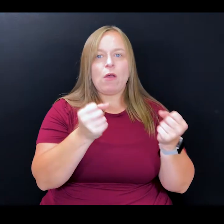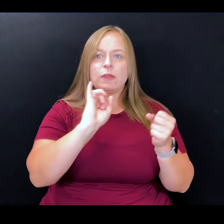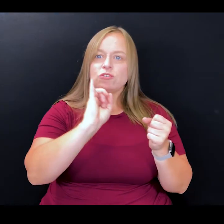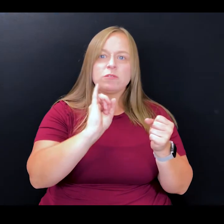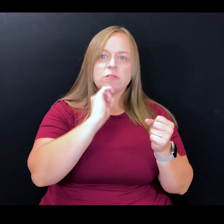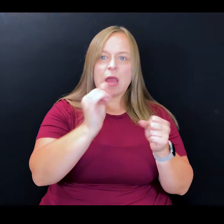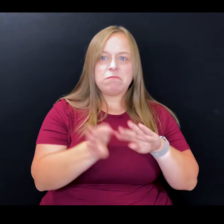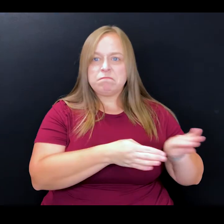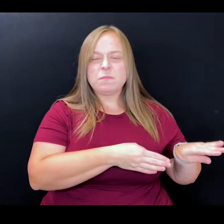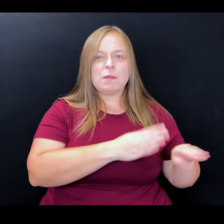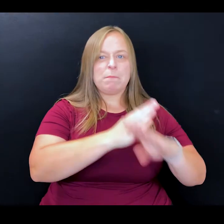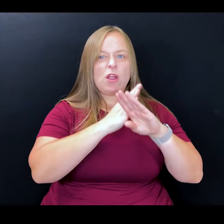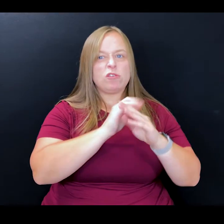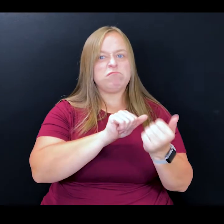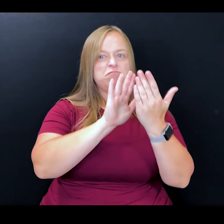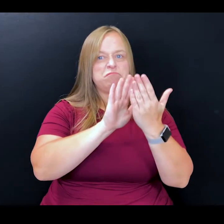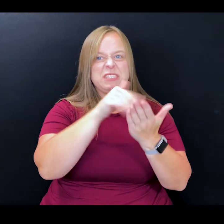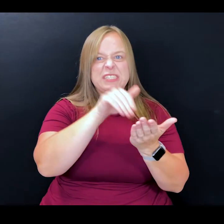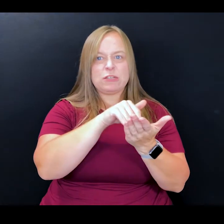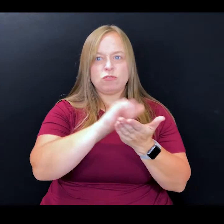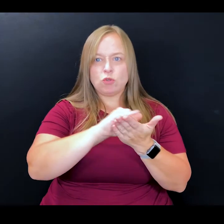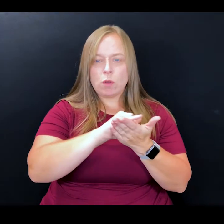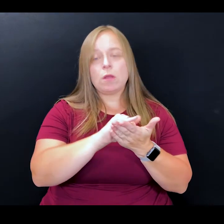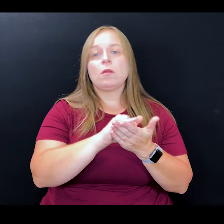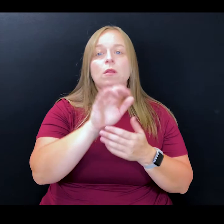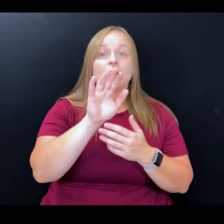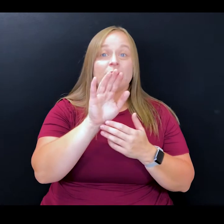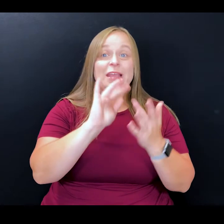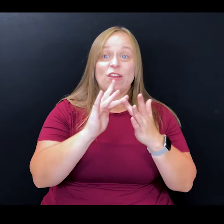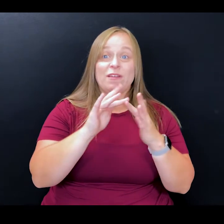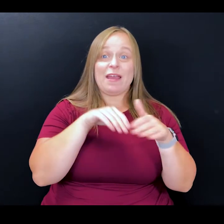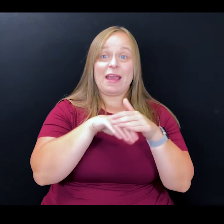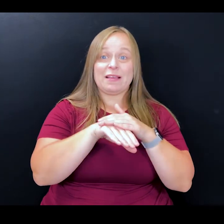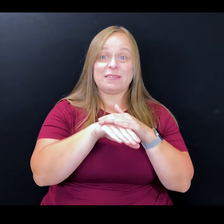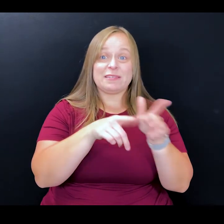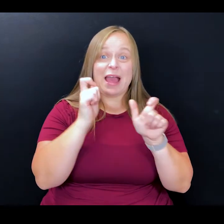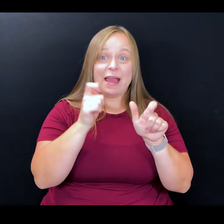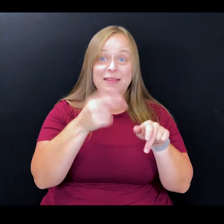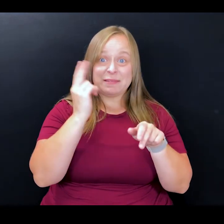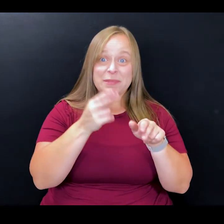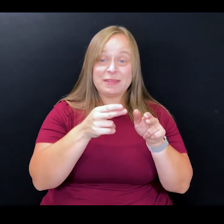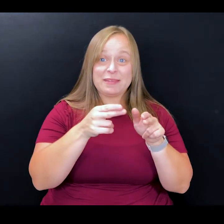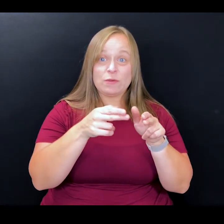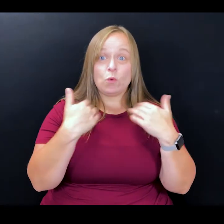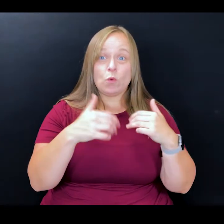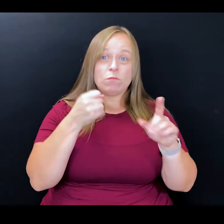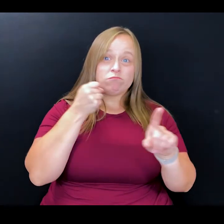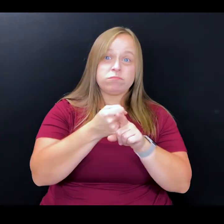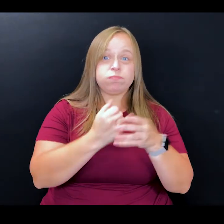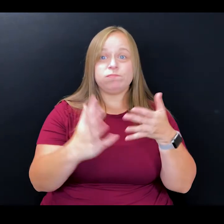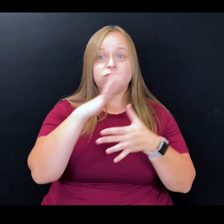health insurance or not, but what are the barriers in Central New York? Broadband, among other things, but broadband was